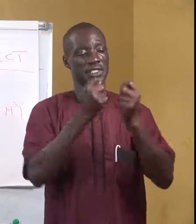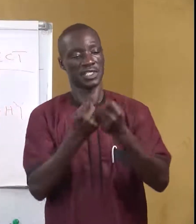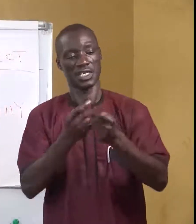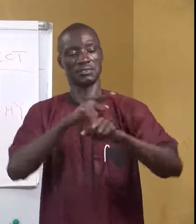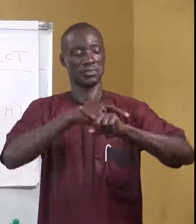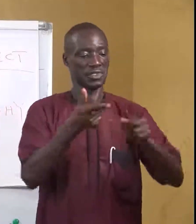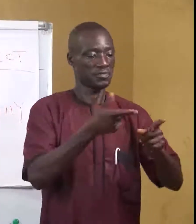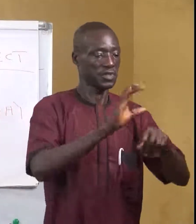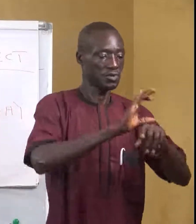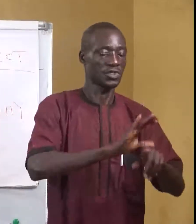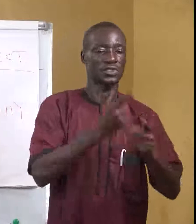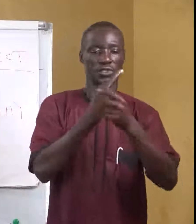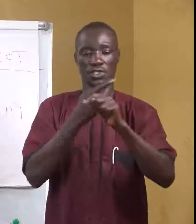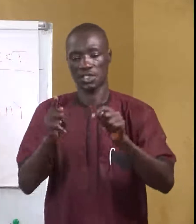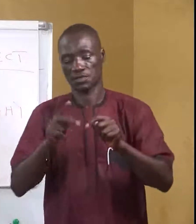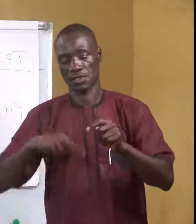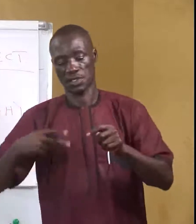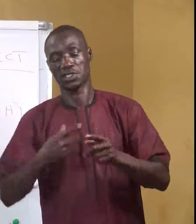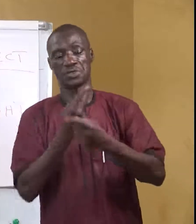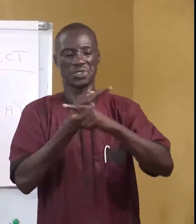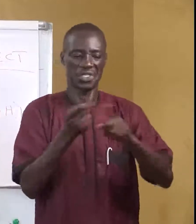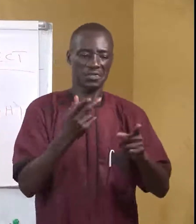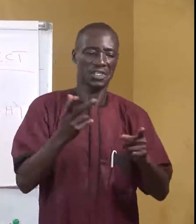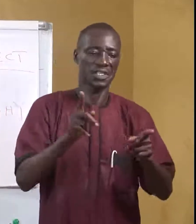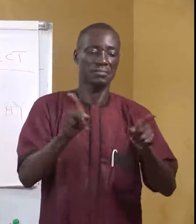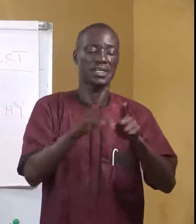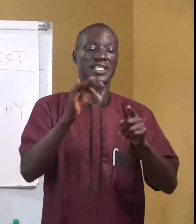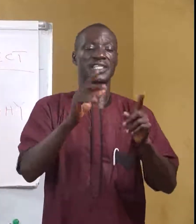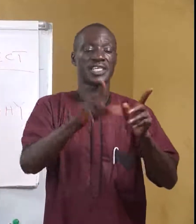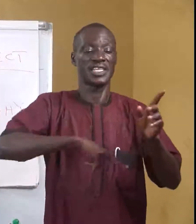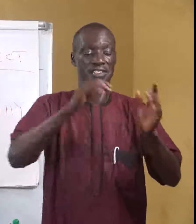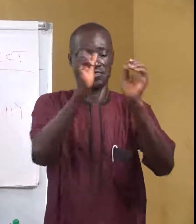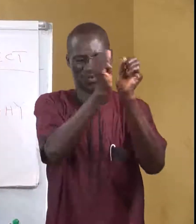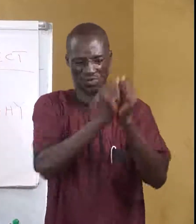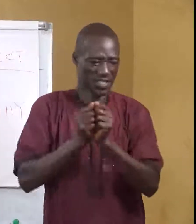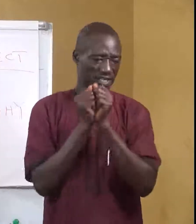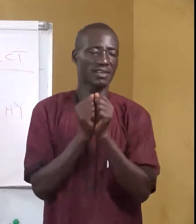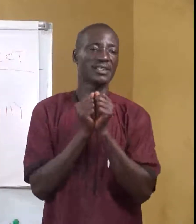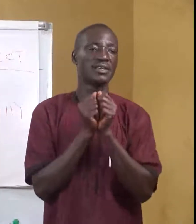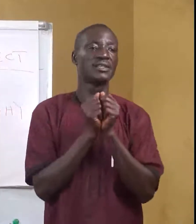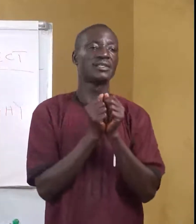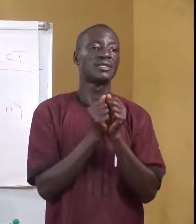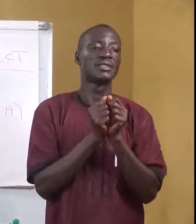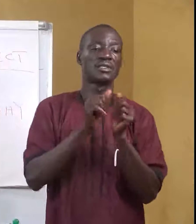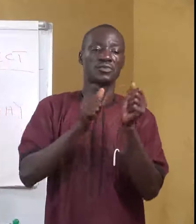heterogeneous. The people live differently. They have different religion. They have